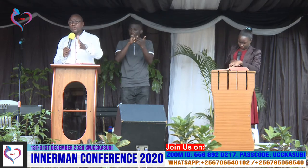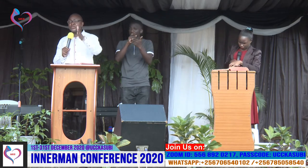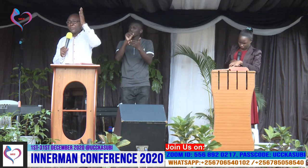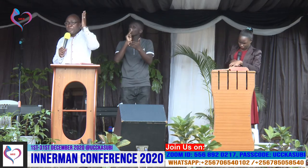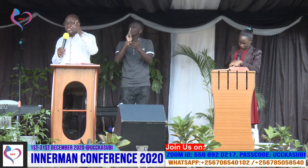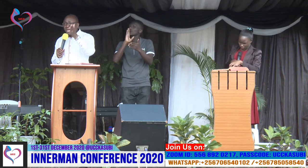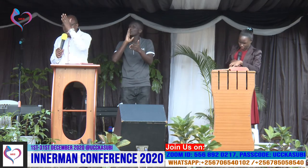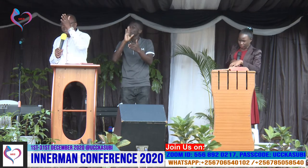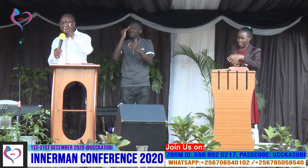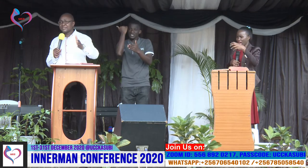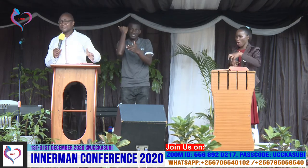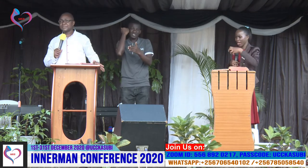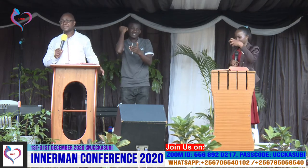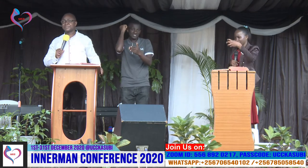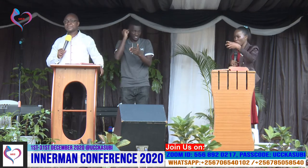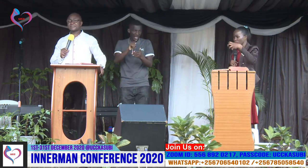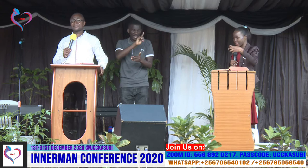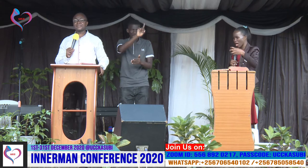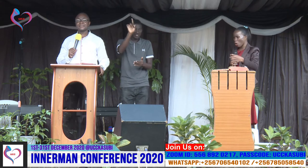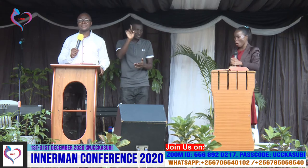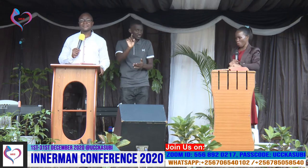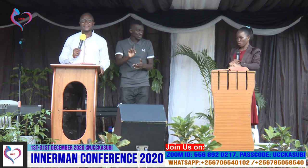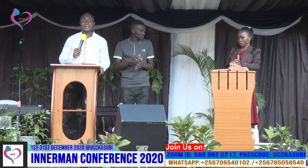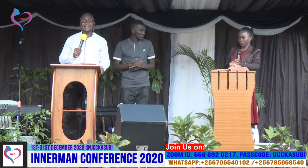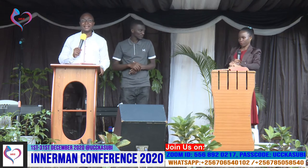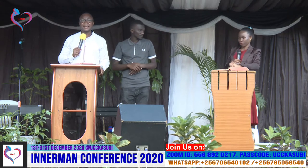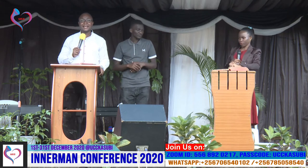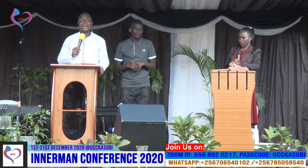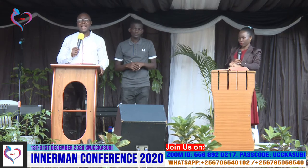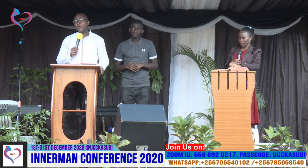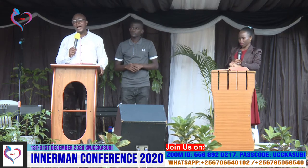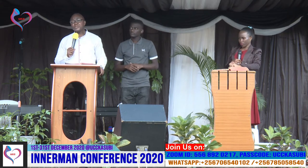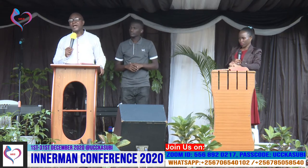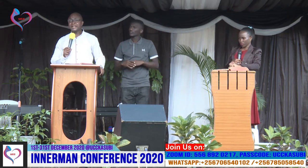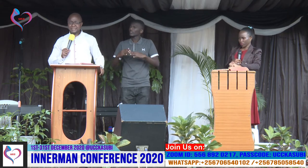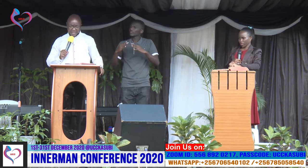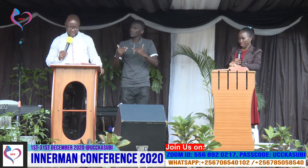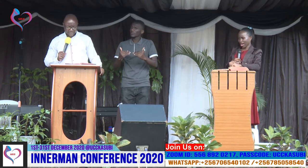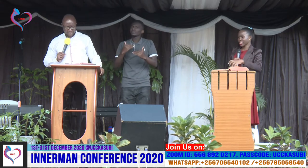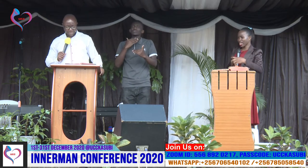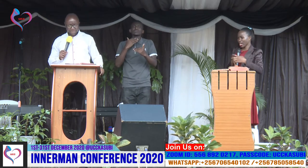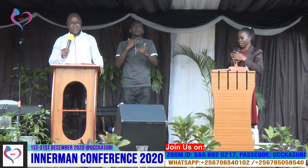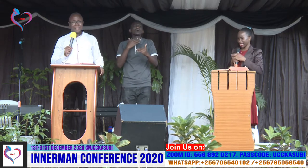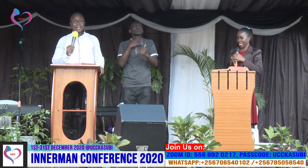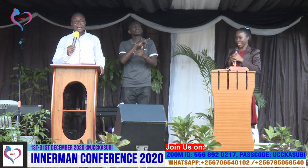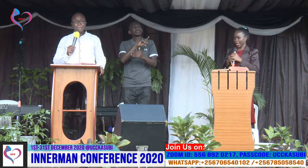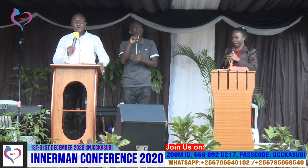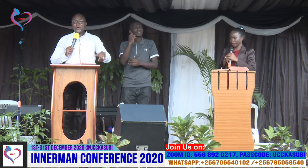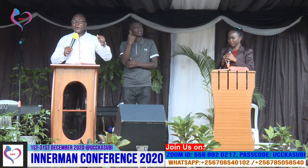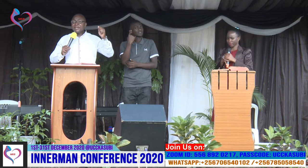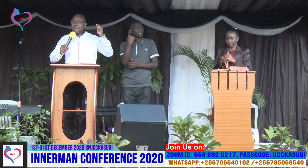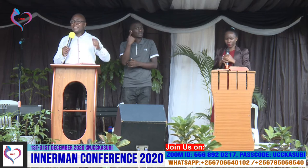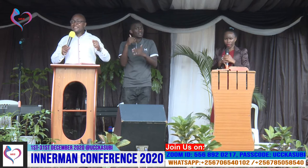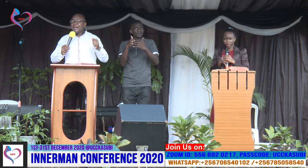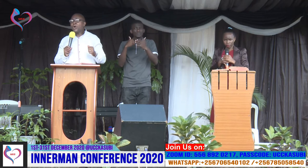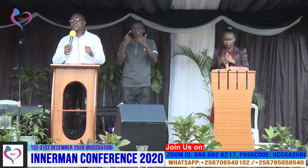will also be judged. Ogenda salira omusango. Now we want to understand. Kakati njagala otegere.